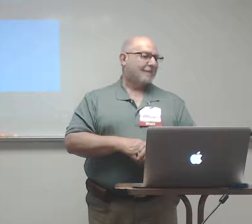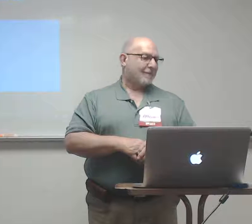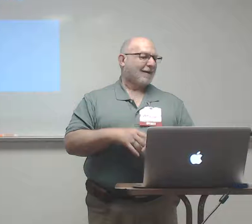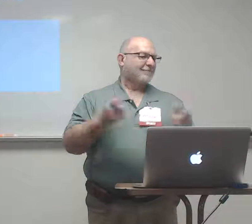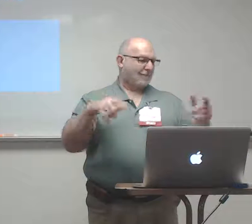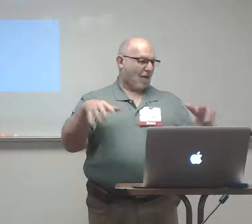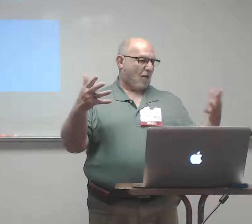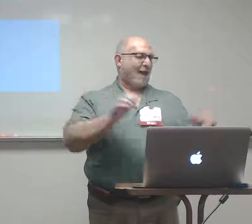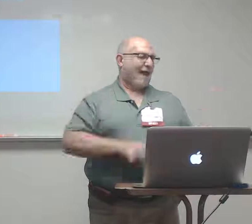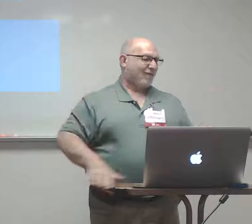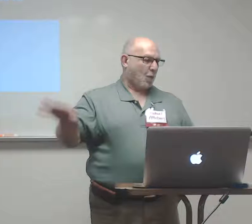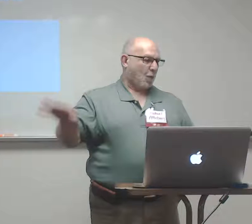Yeah, already everywhere.